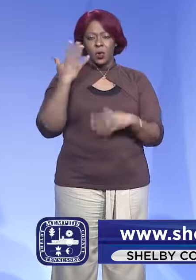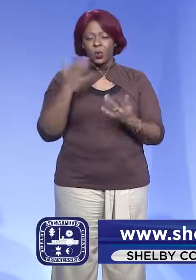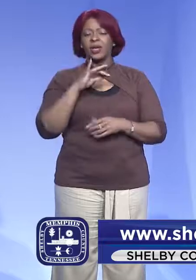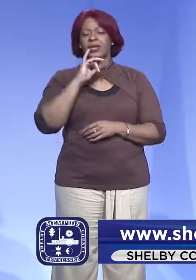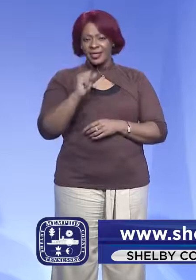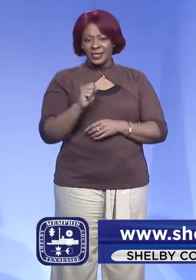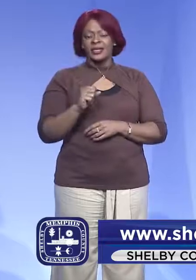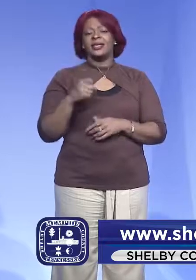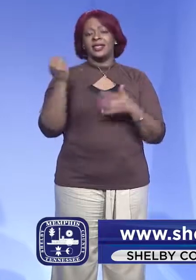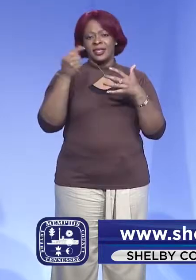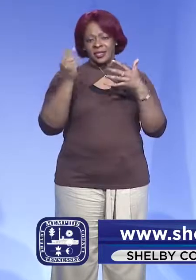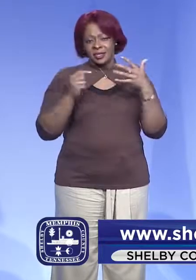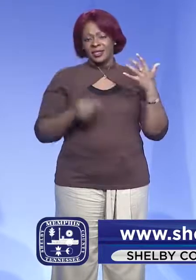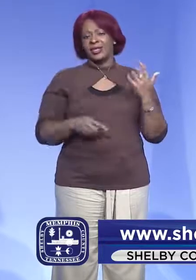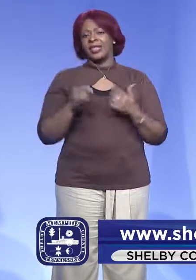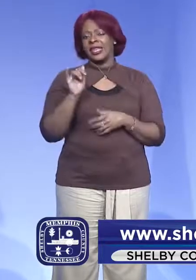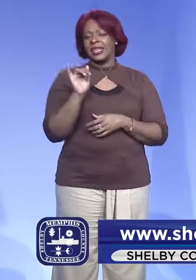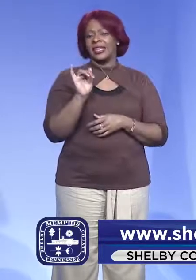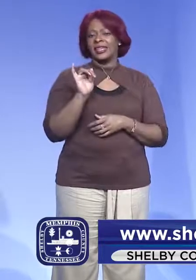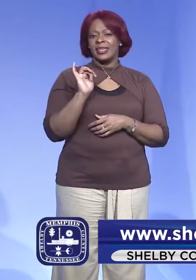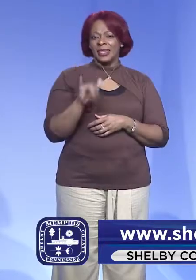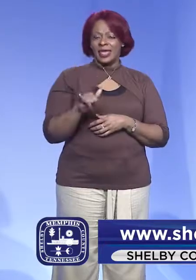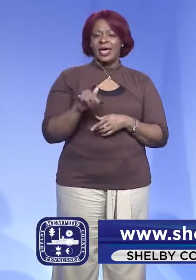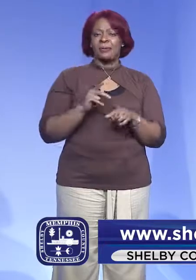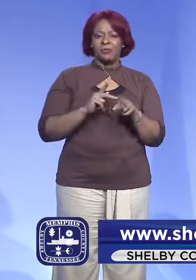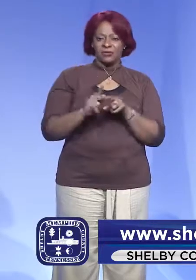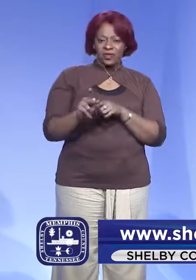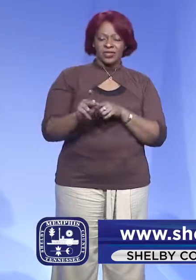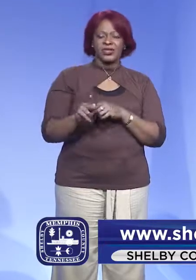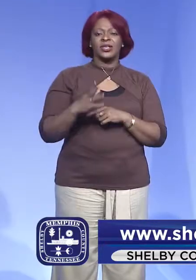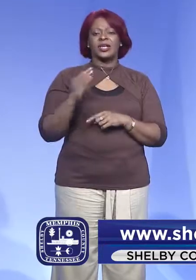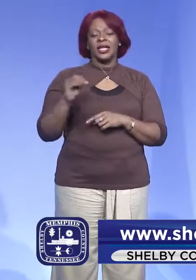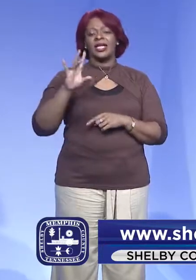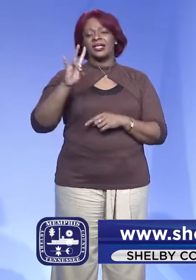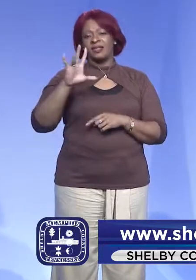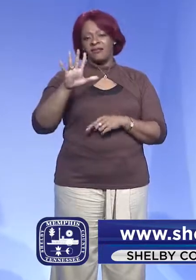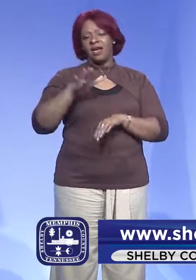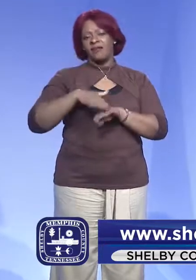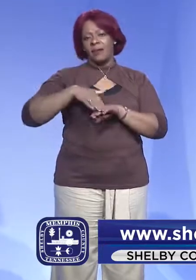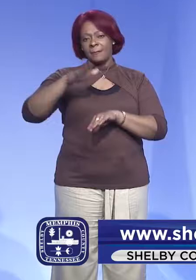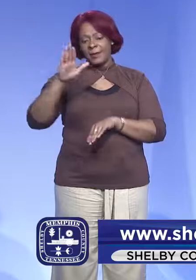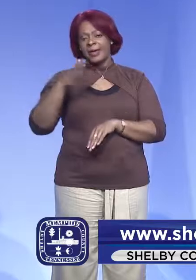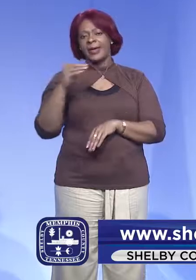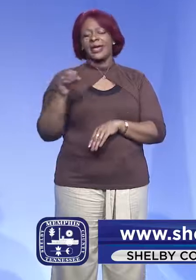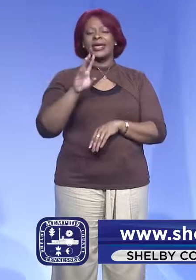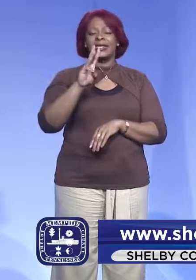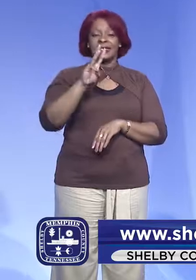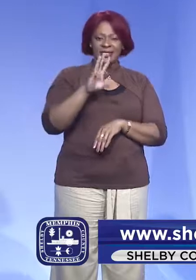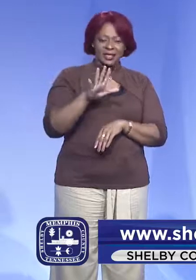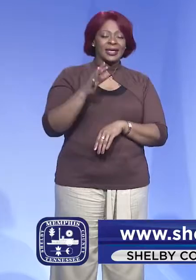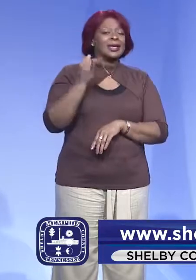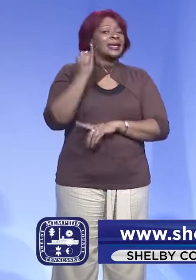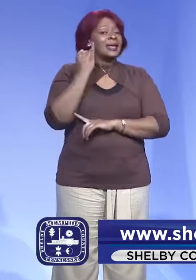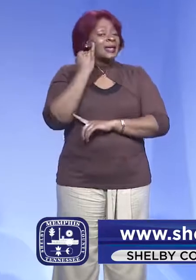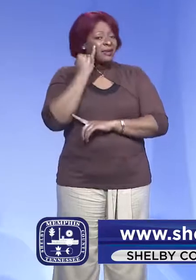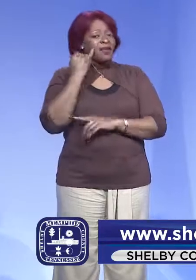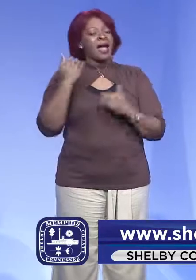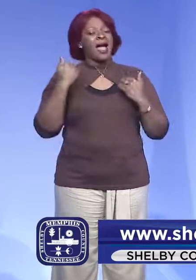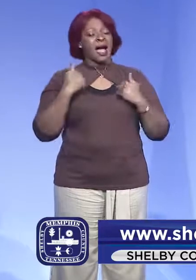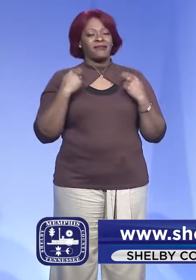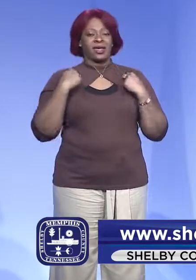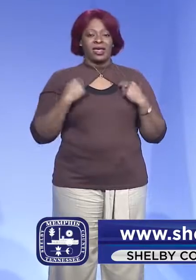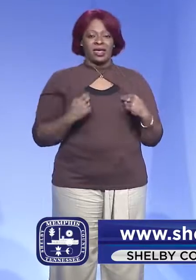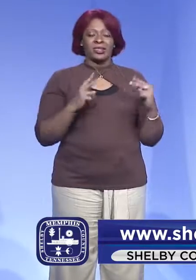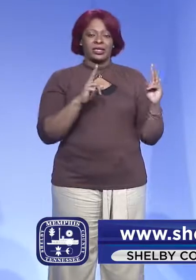It's this. And these professions, and then 75 and older, and 65 if they had